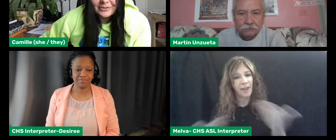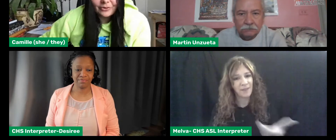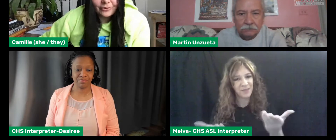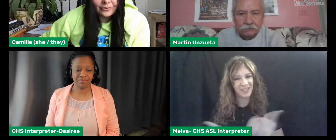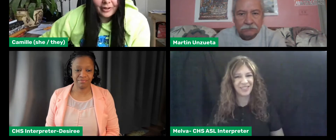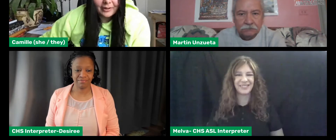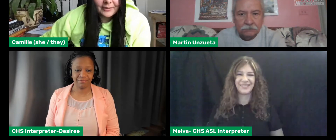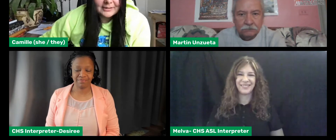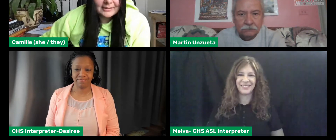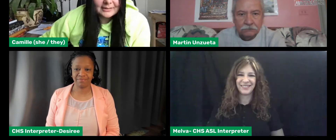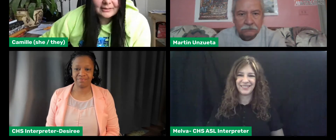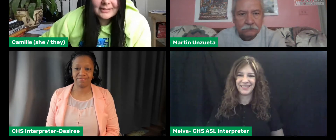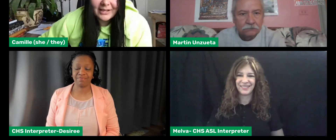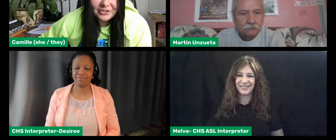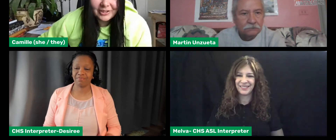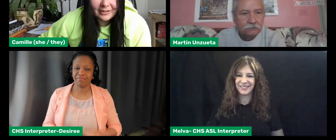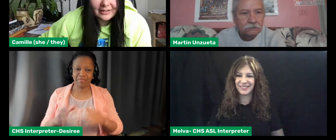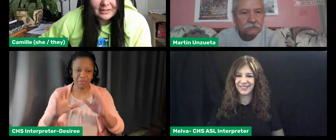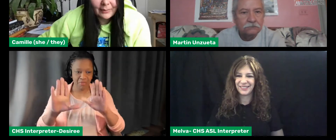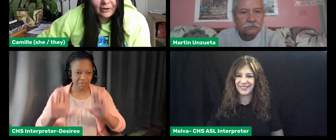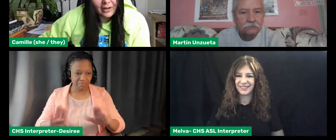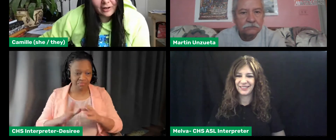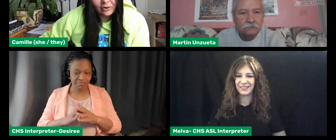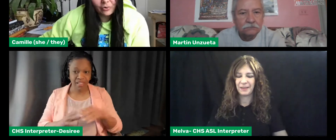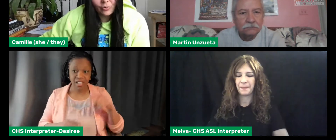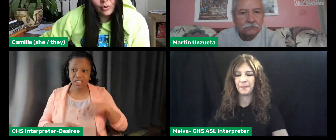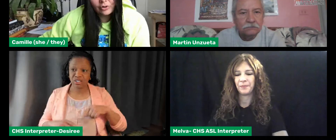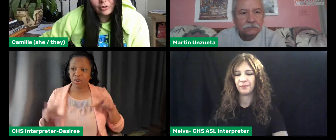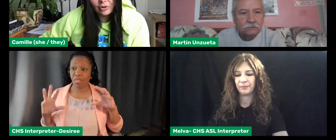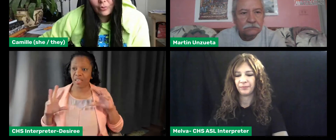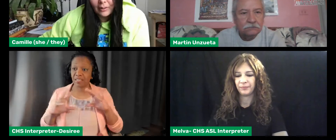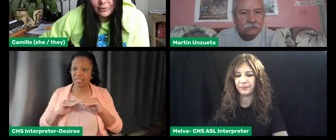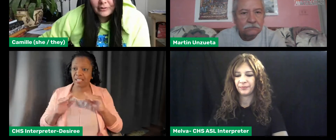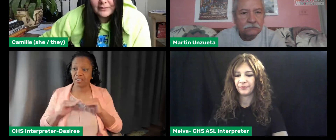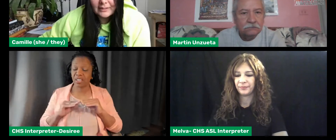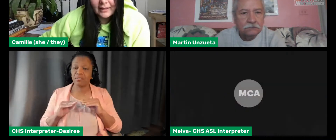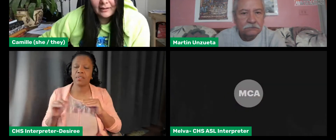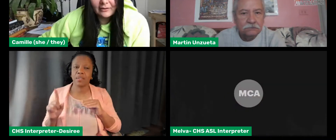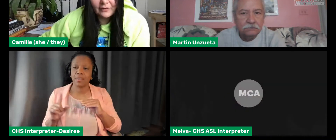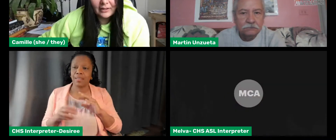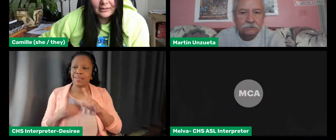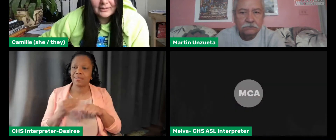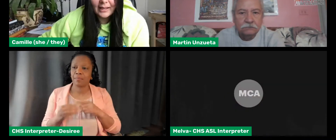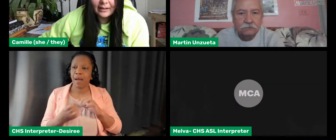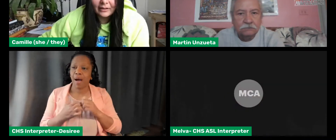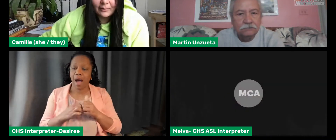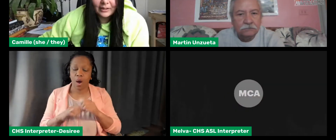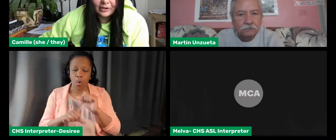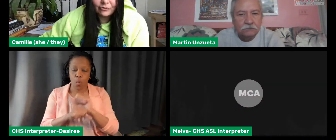Great. So this session is about how worker cooperatives can